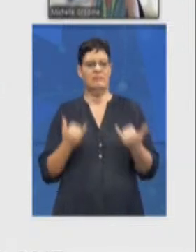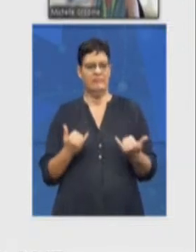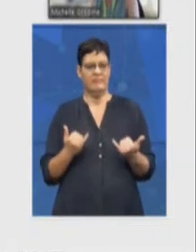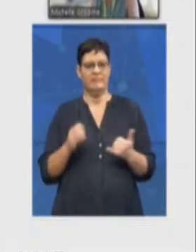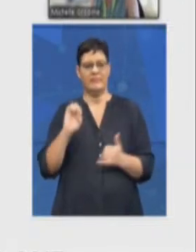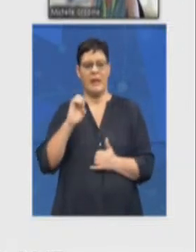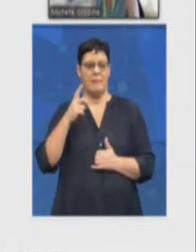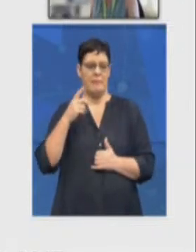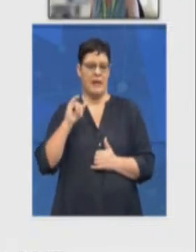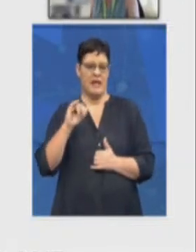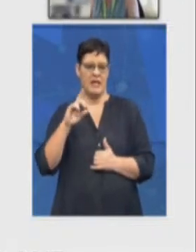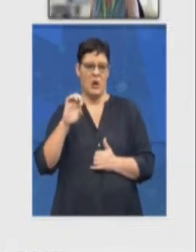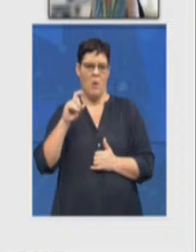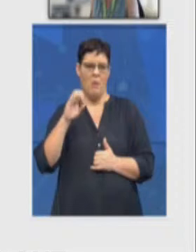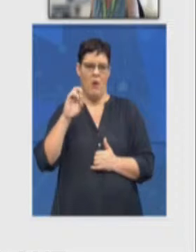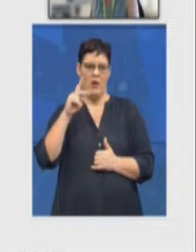just